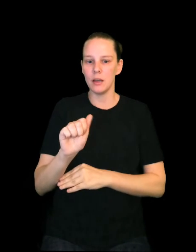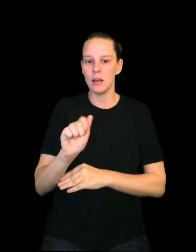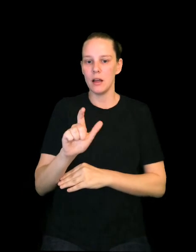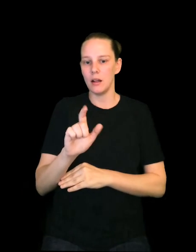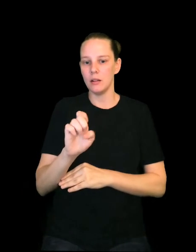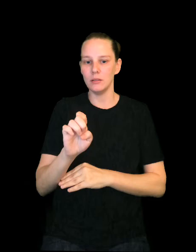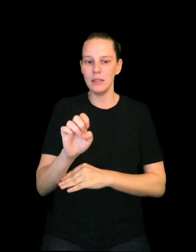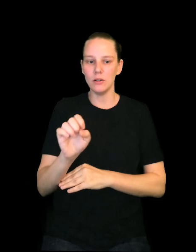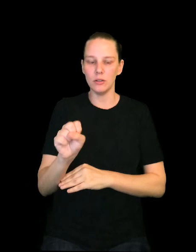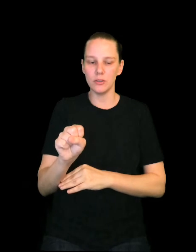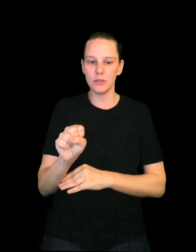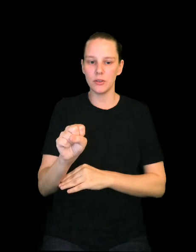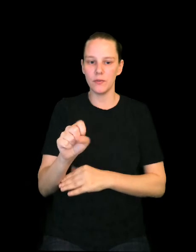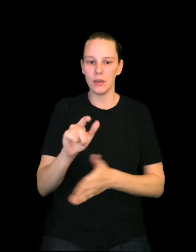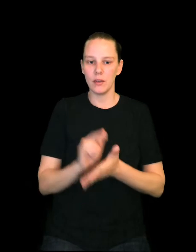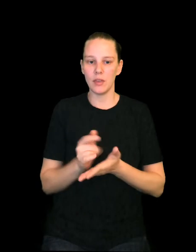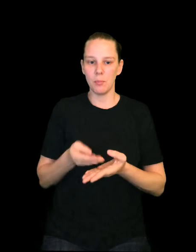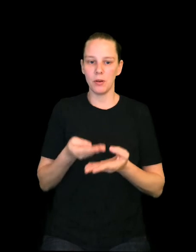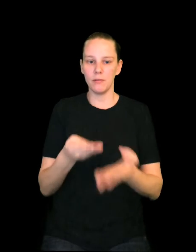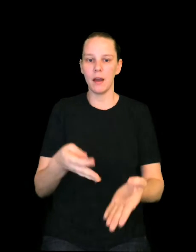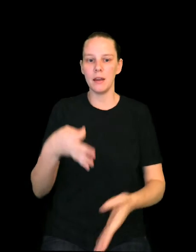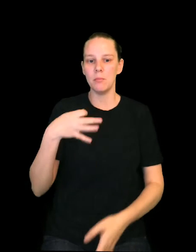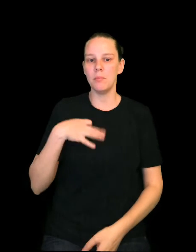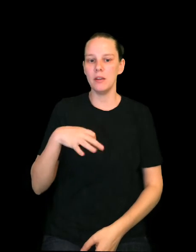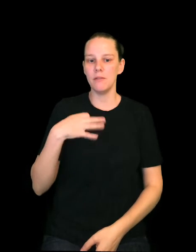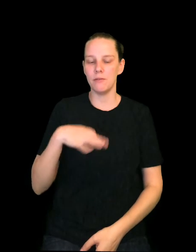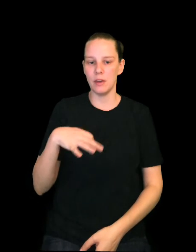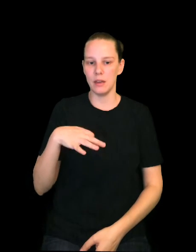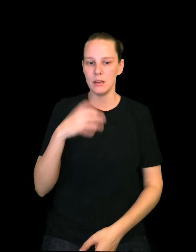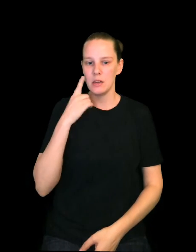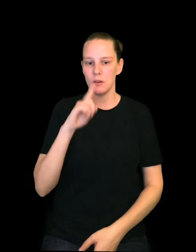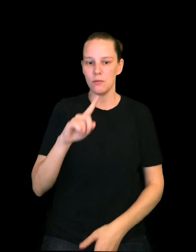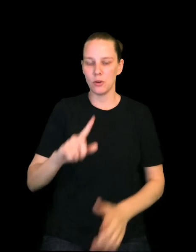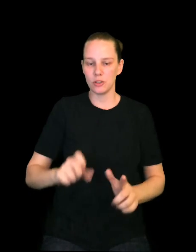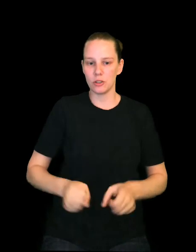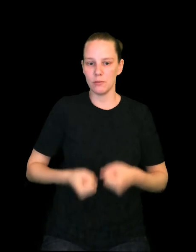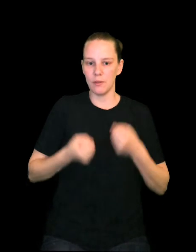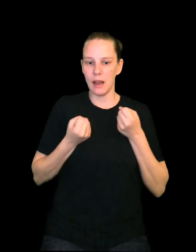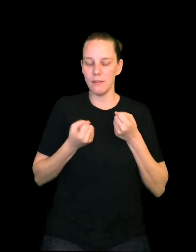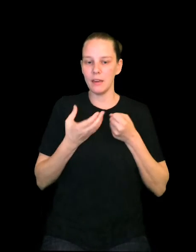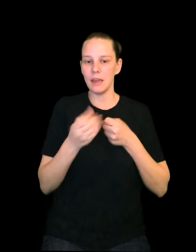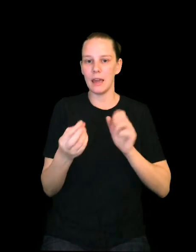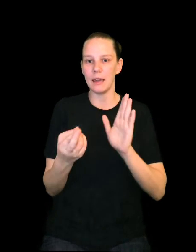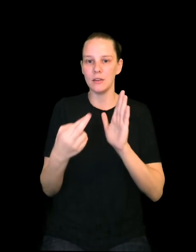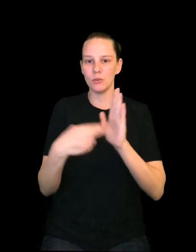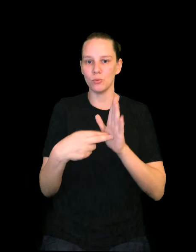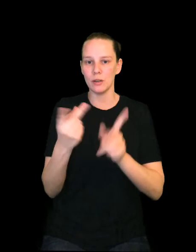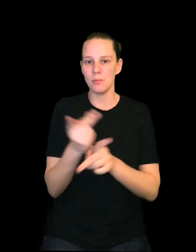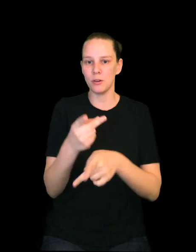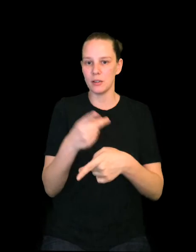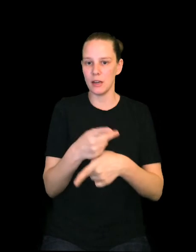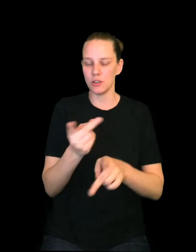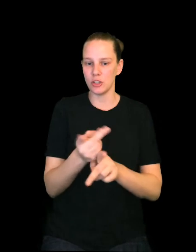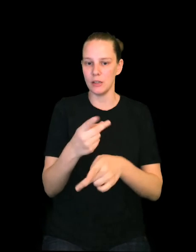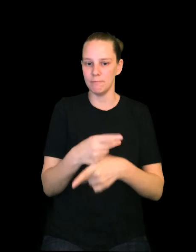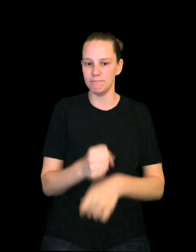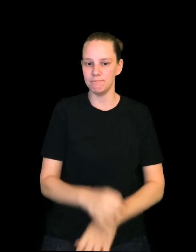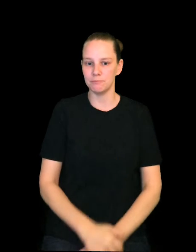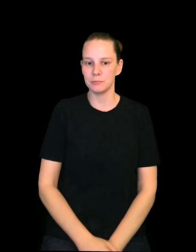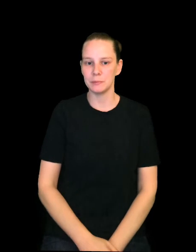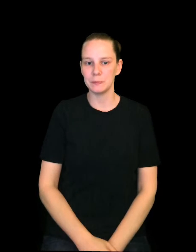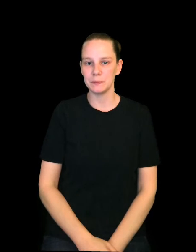of alleles that provide benefit for surviving and